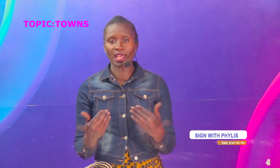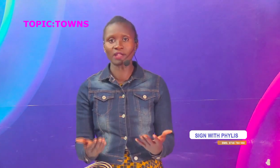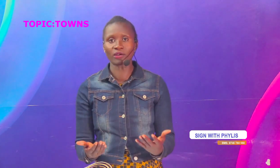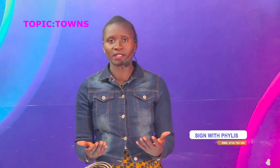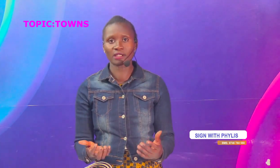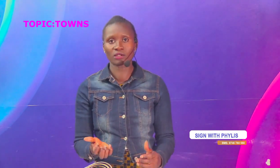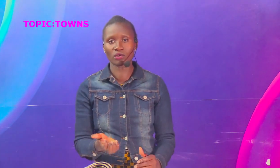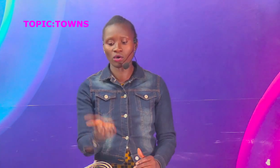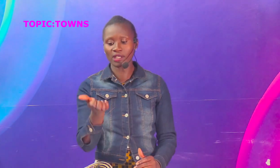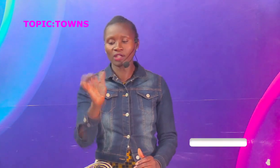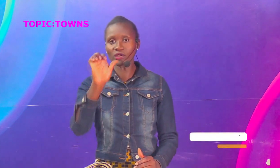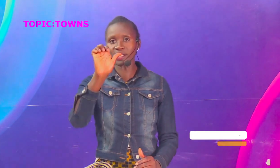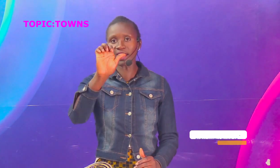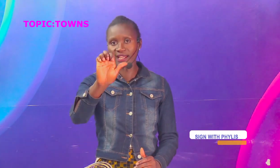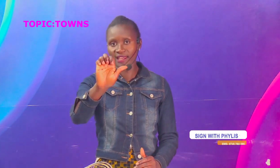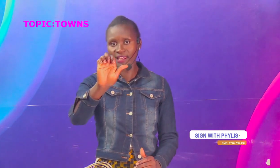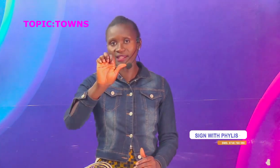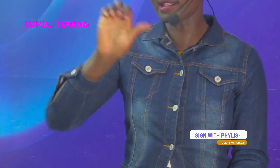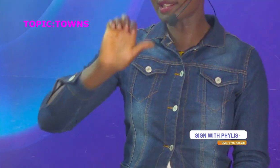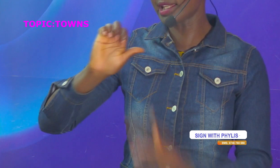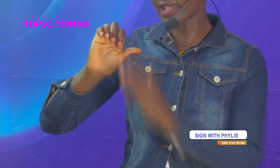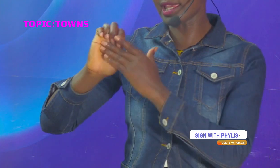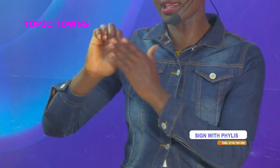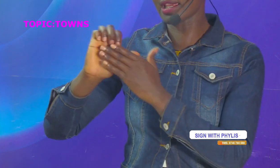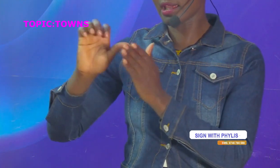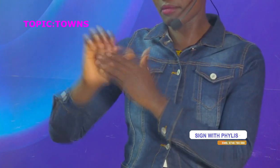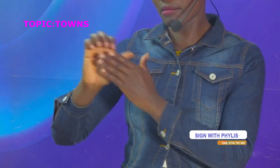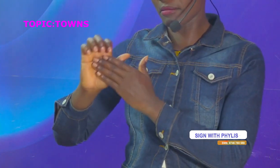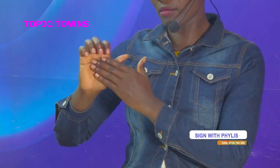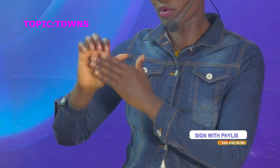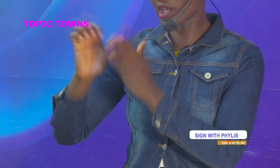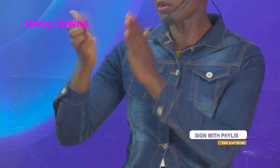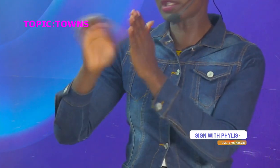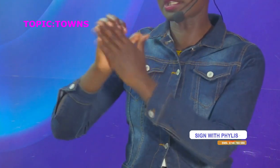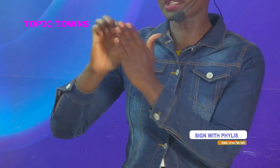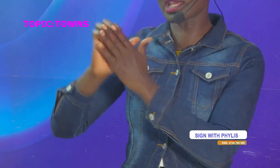Eldoret. So using letter E, this is letter E. You can use this say letter E like